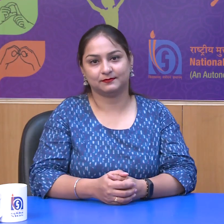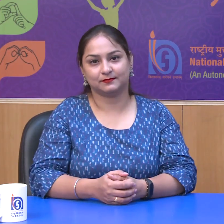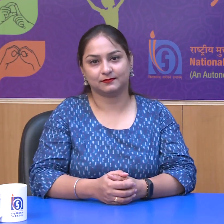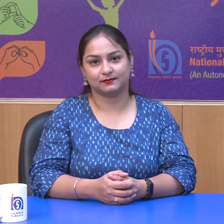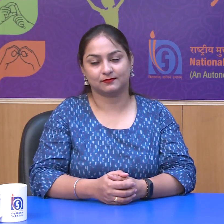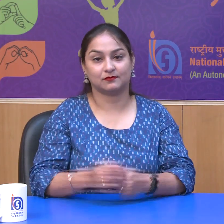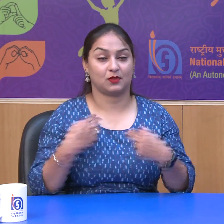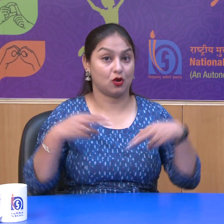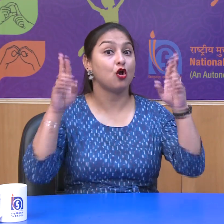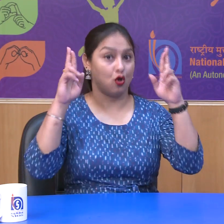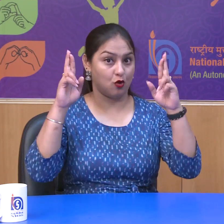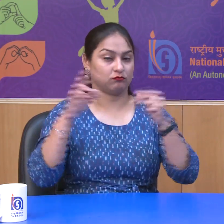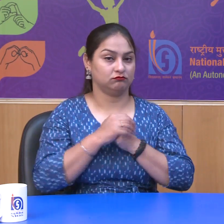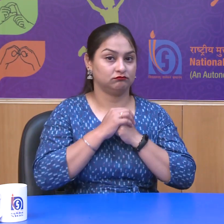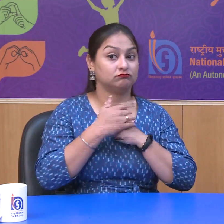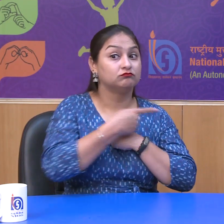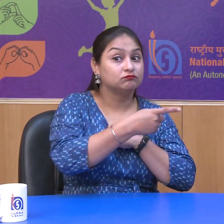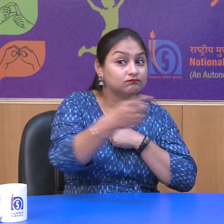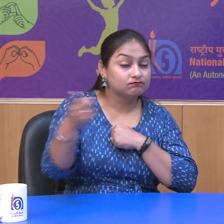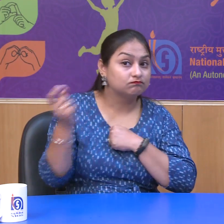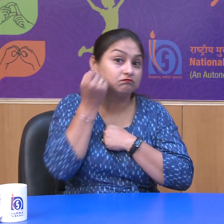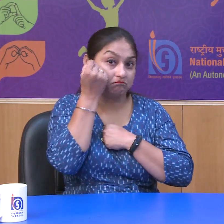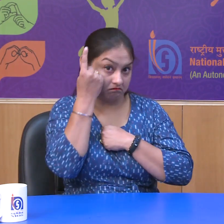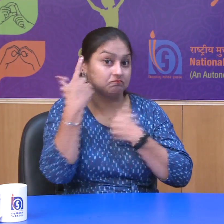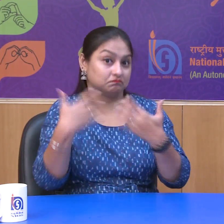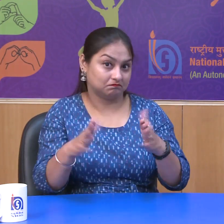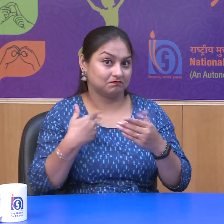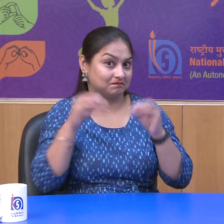I hope you must have understood all the